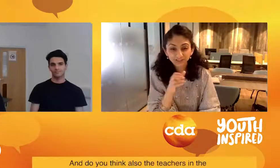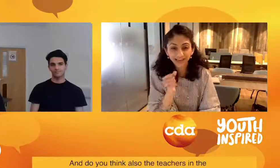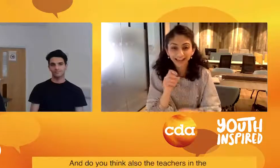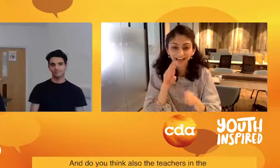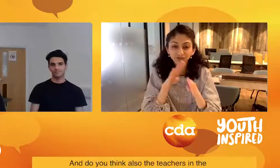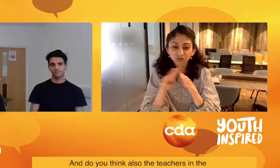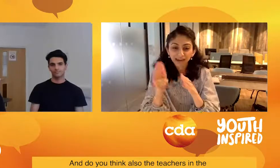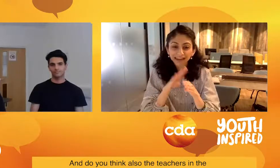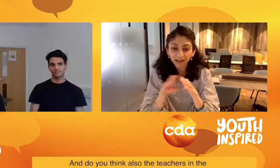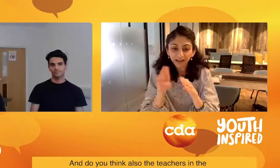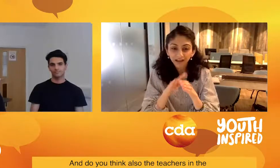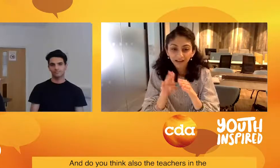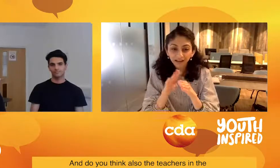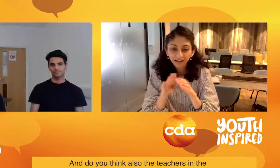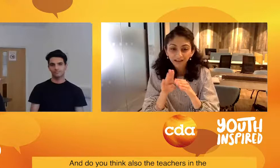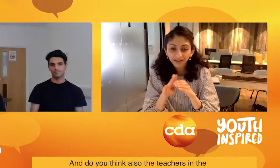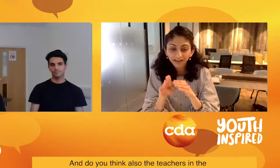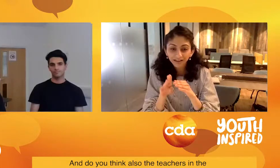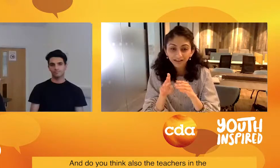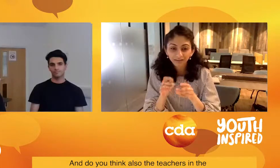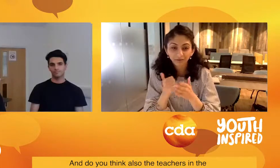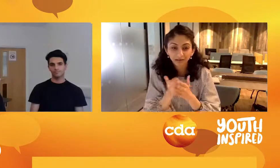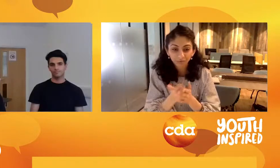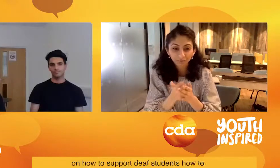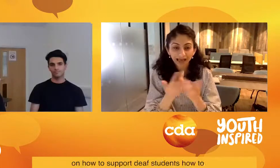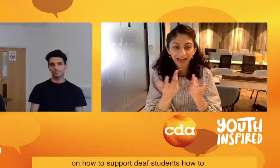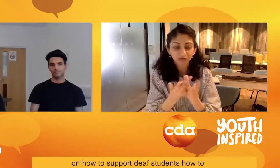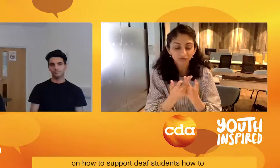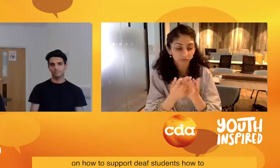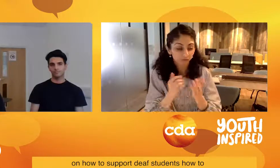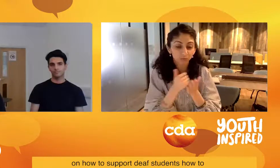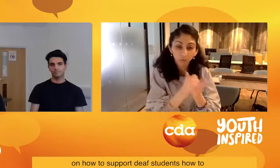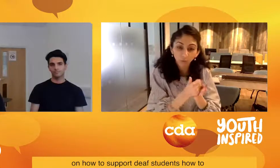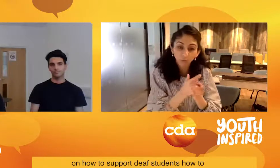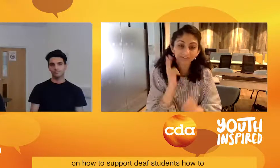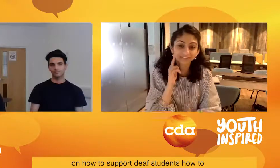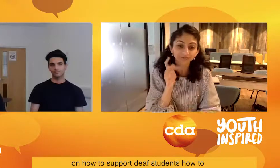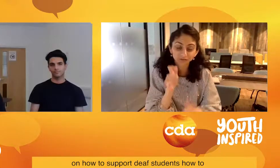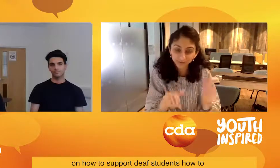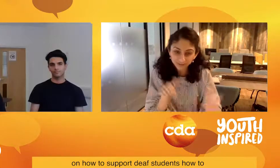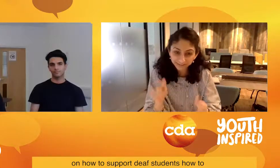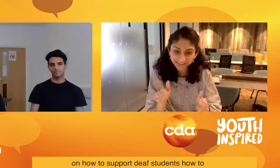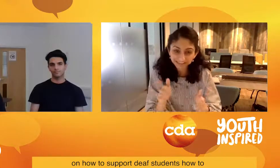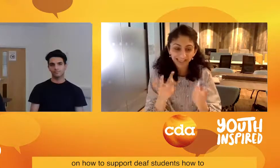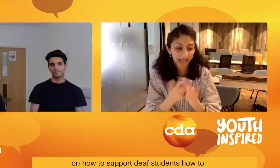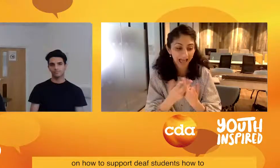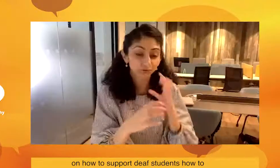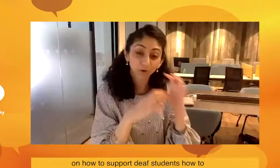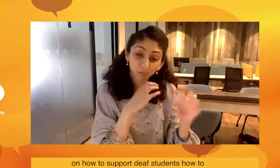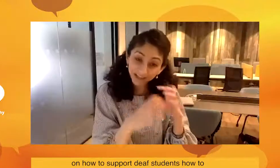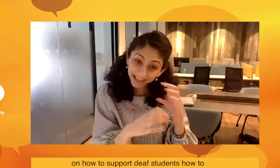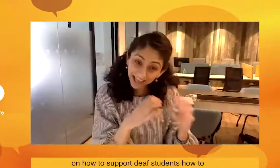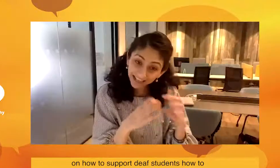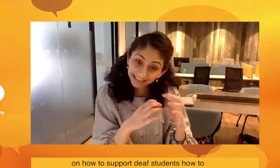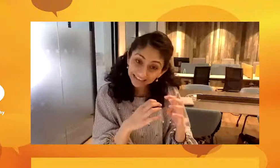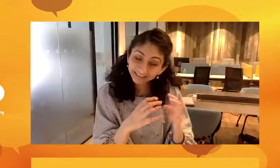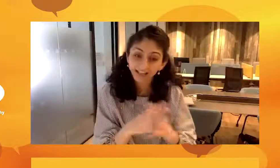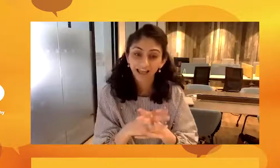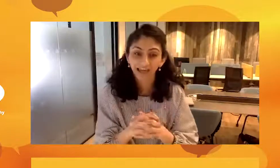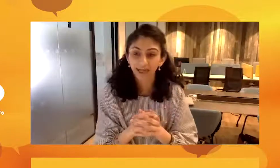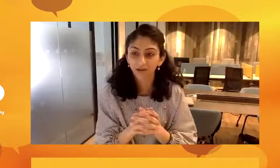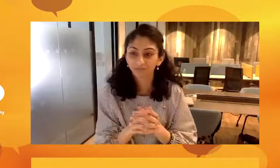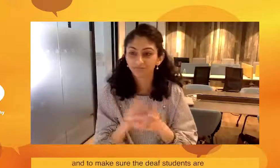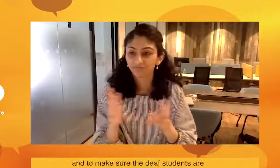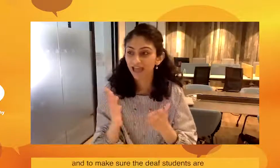And do you think also the teachers in the school should have had training on how to support deaf students, how to communicate with them,